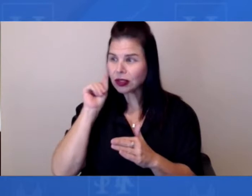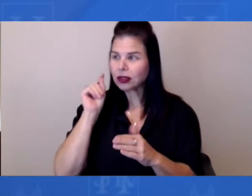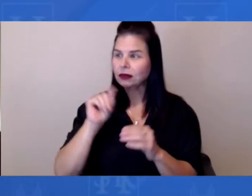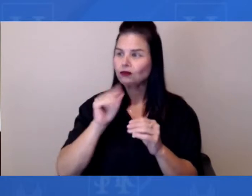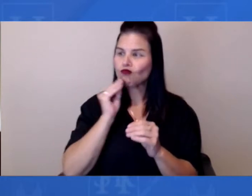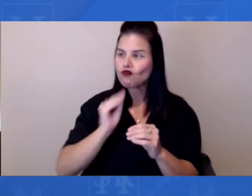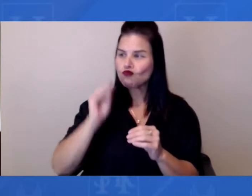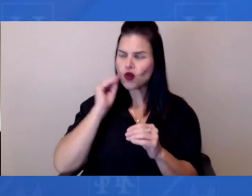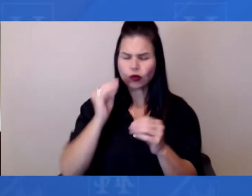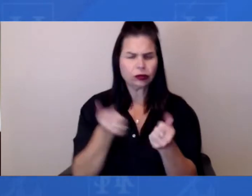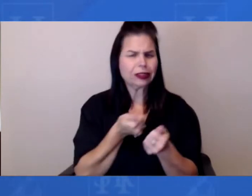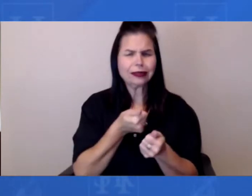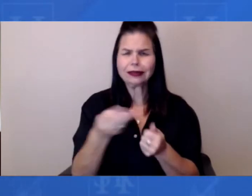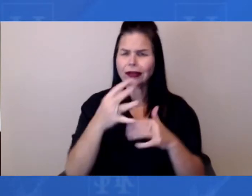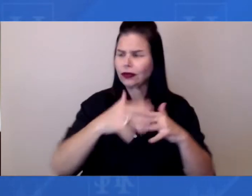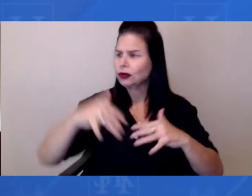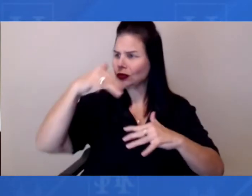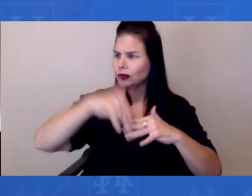North America,